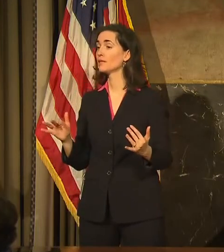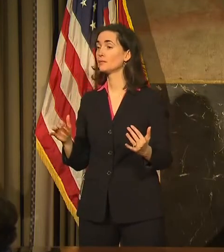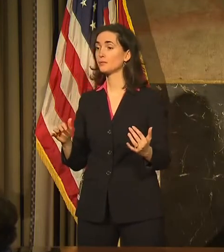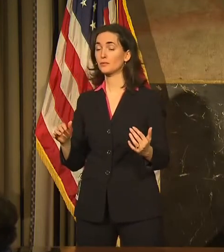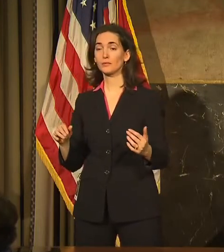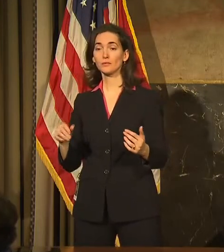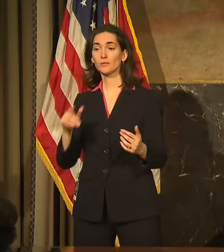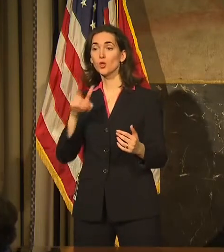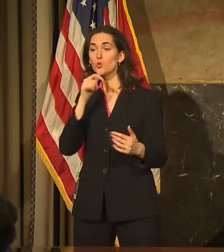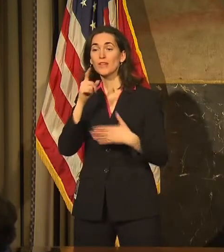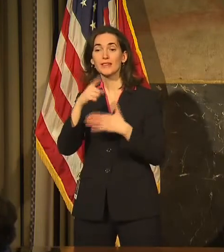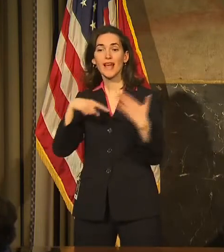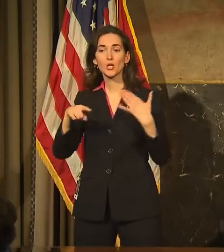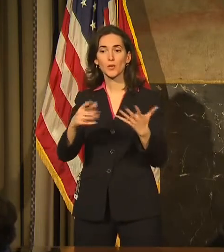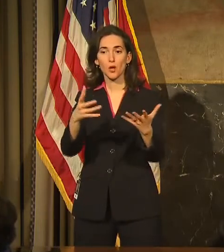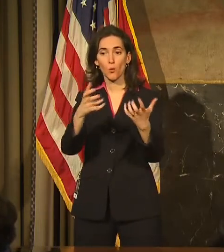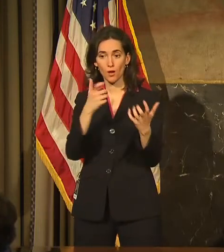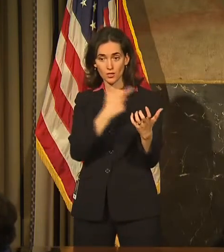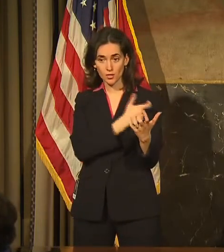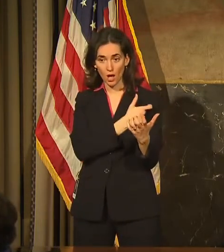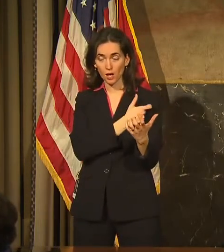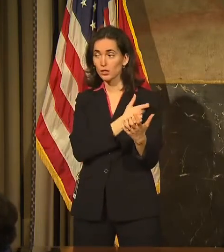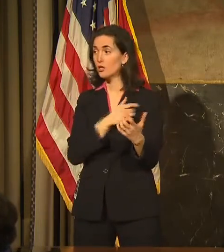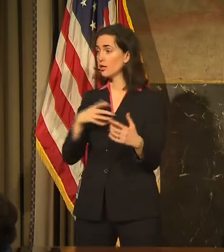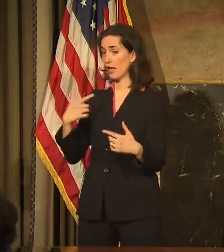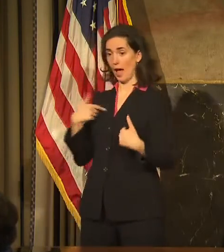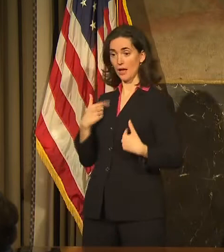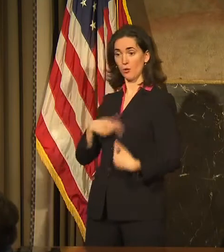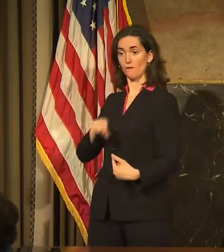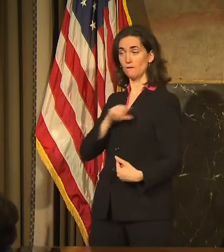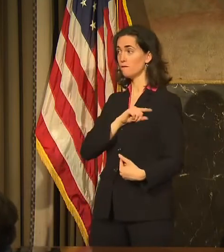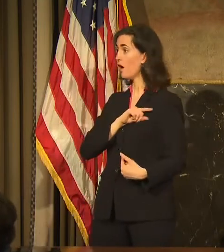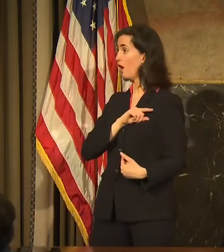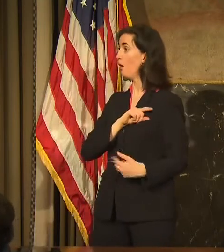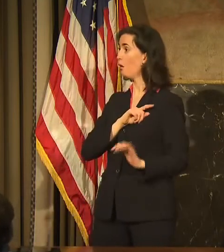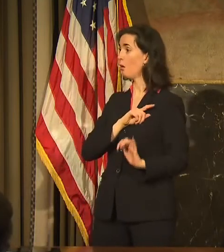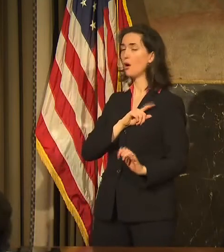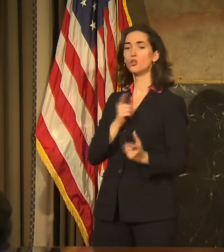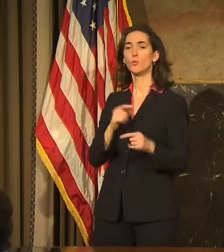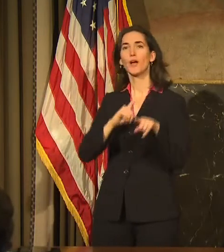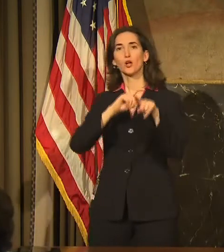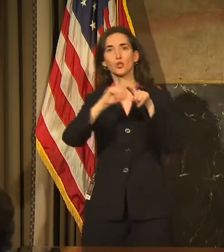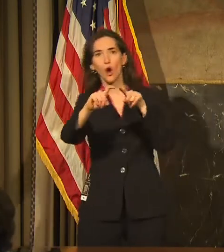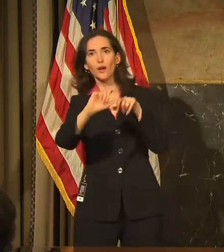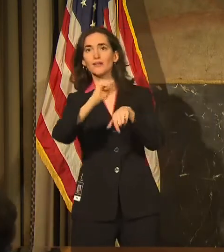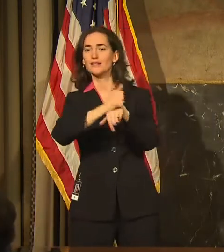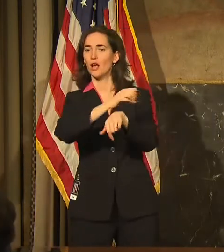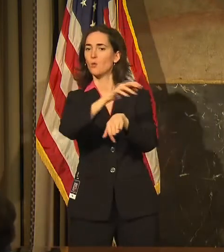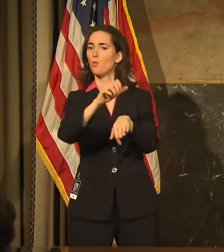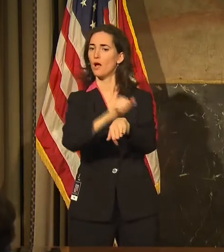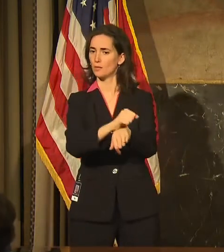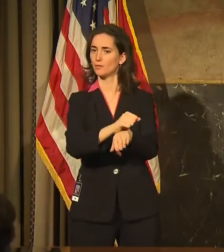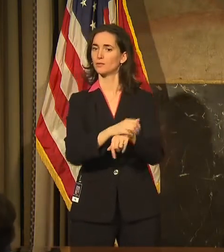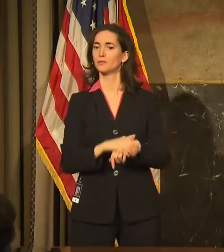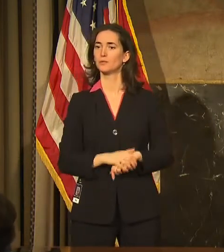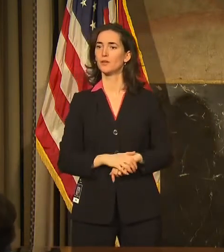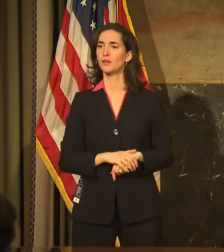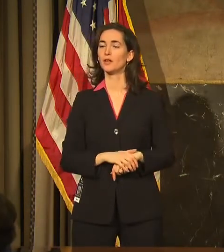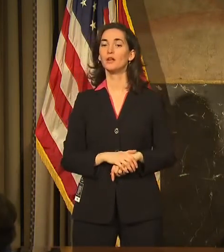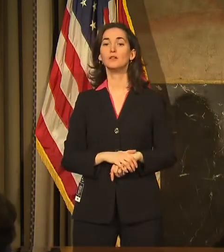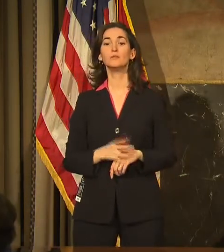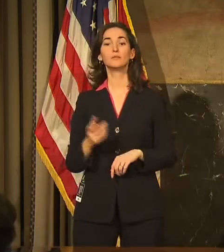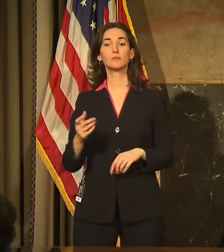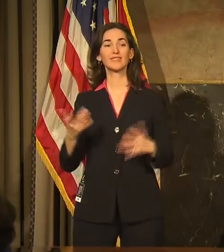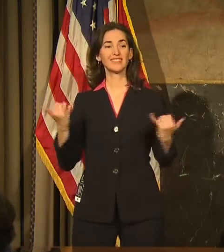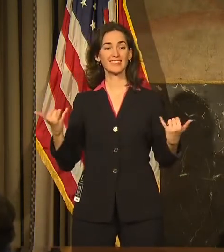a dose next week, who's in the priority group, please call and schedule those appointments as well. We're going